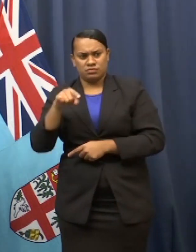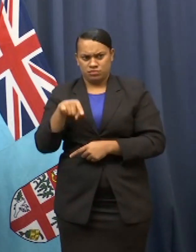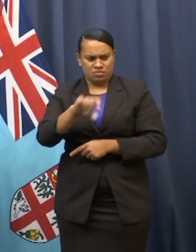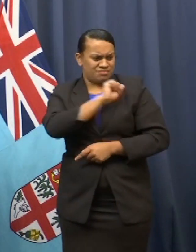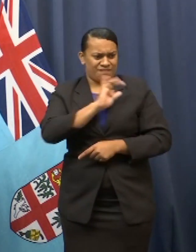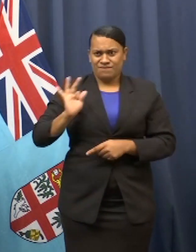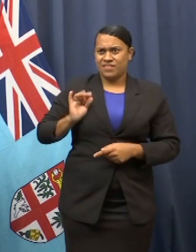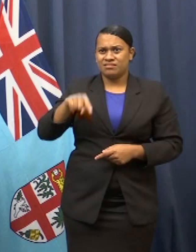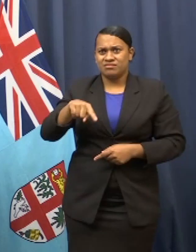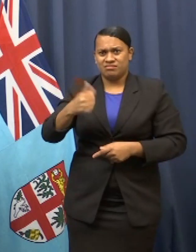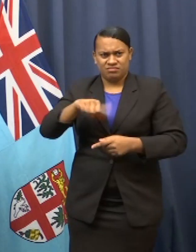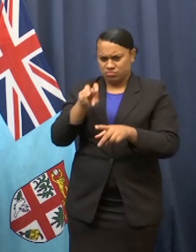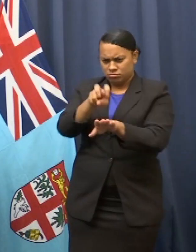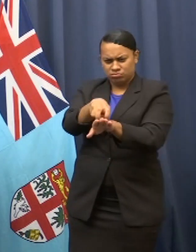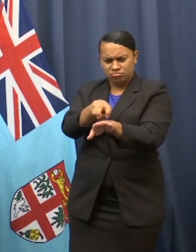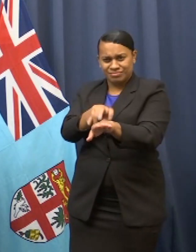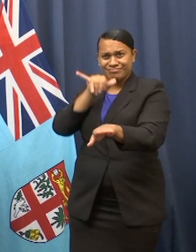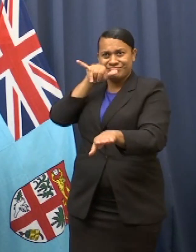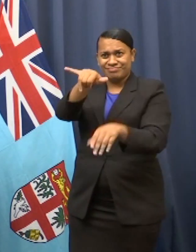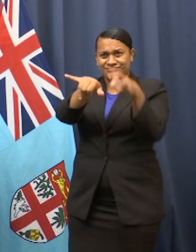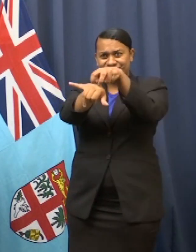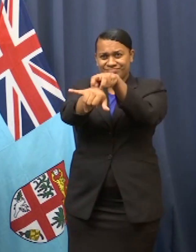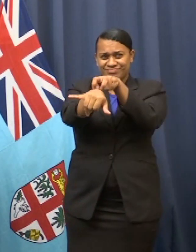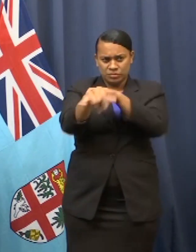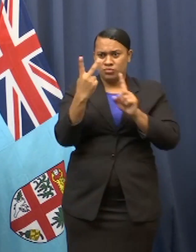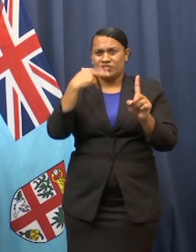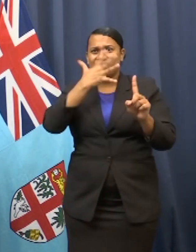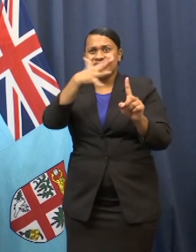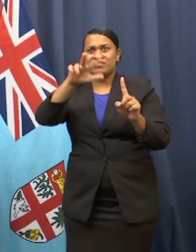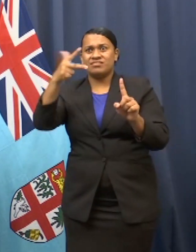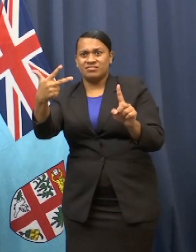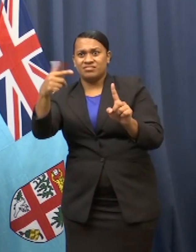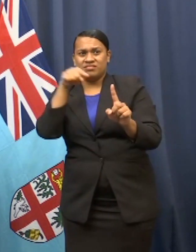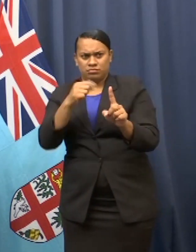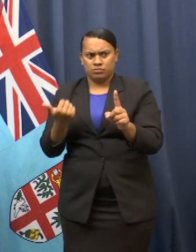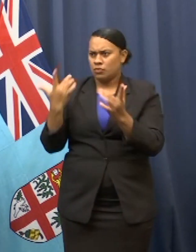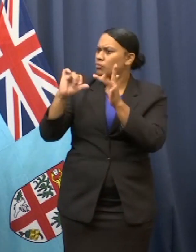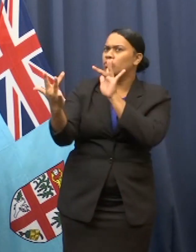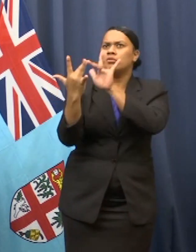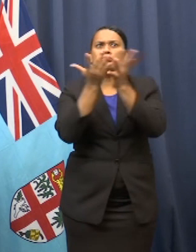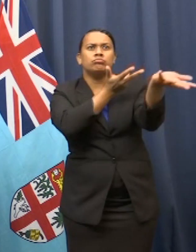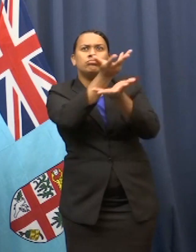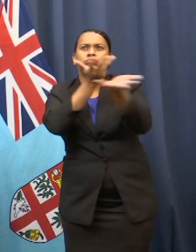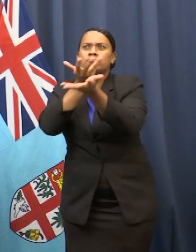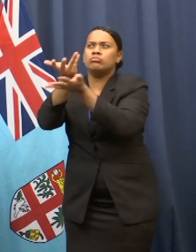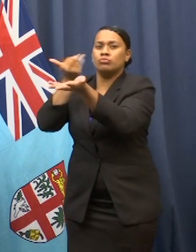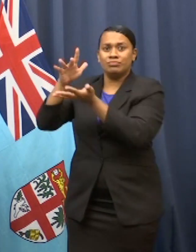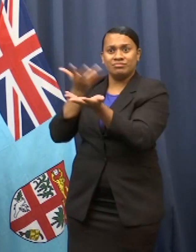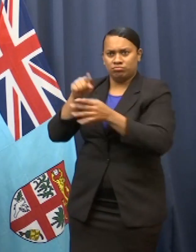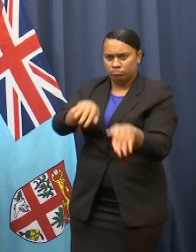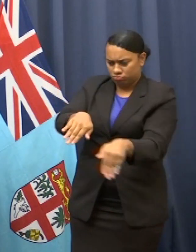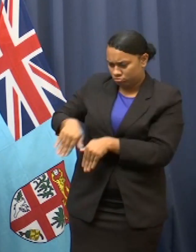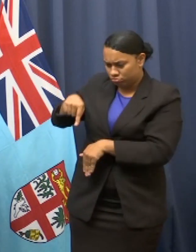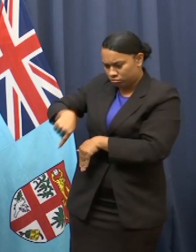277 have been contacted and have since either left the country or entered self-quarantine in Fiji. They will